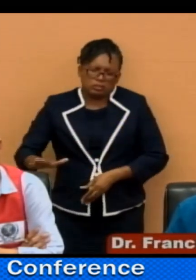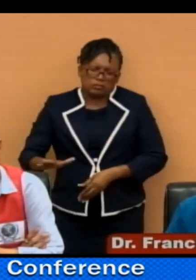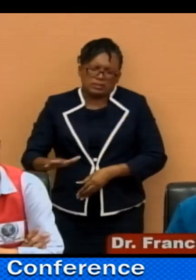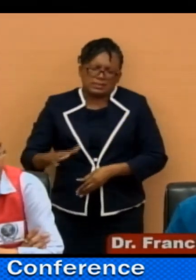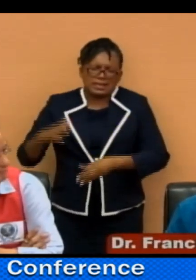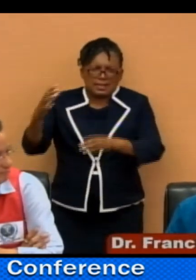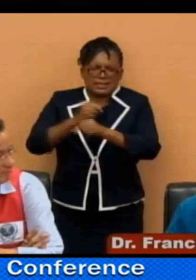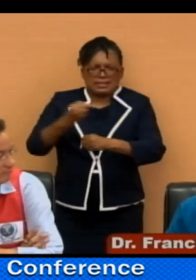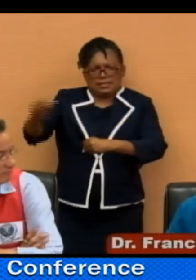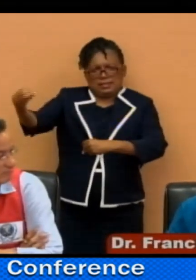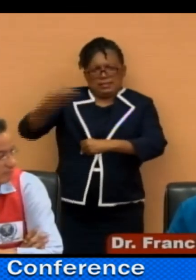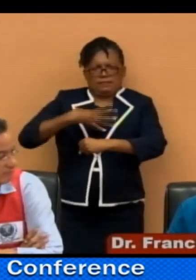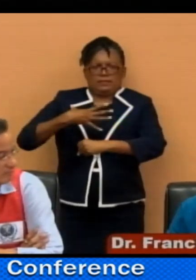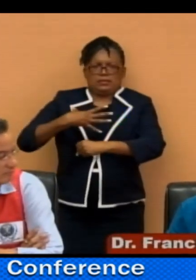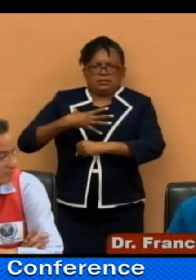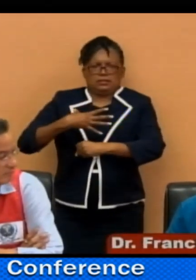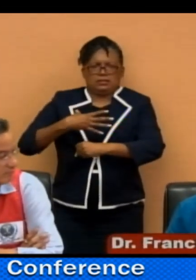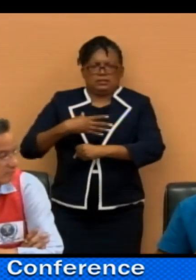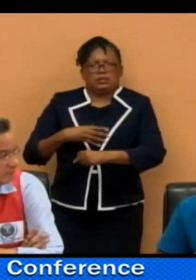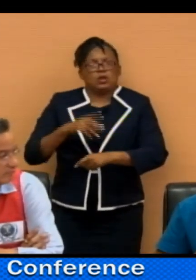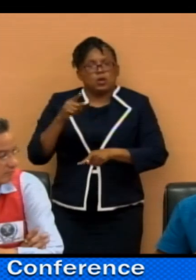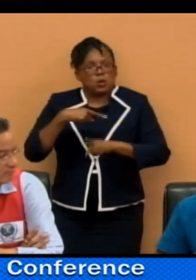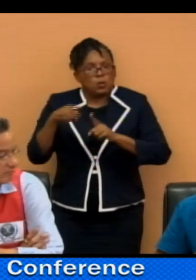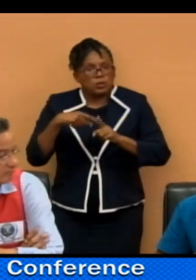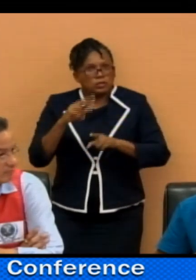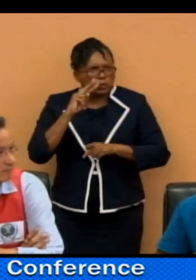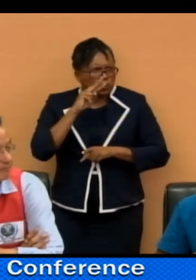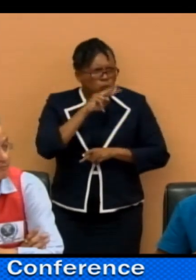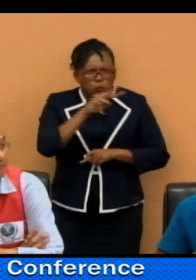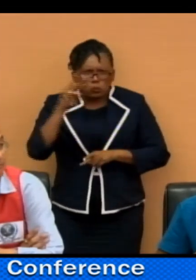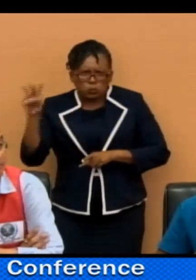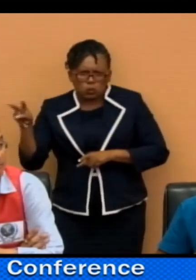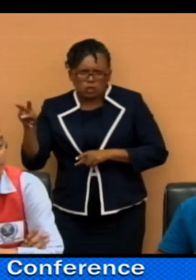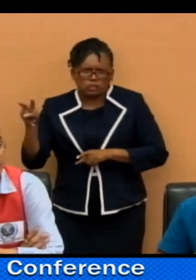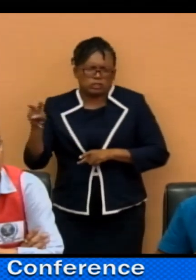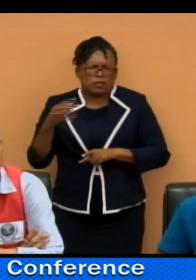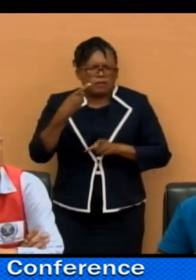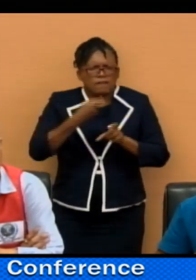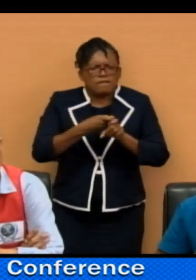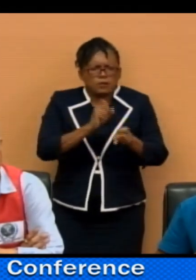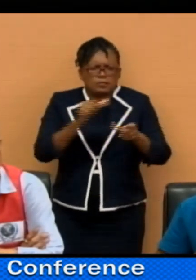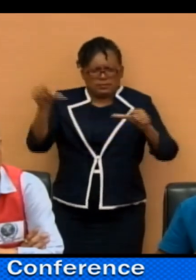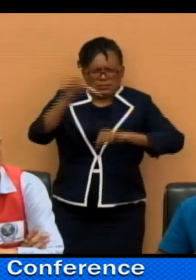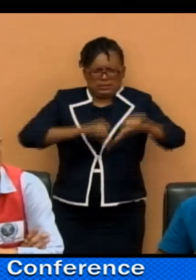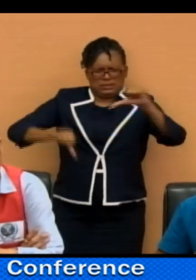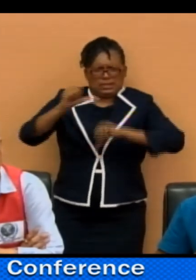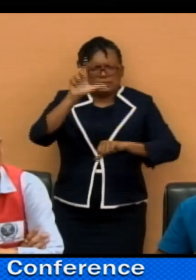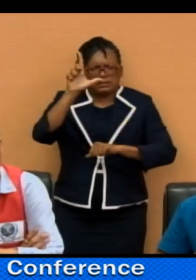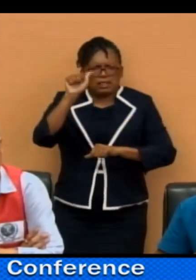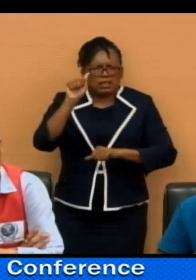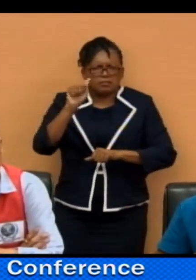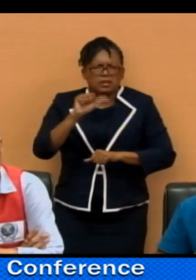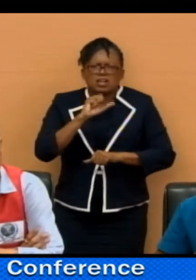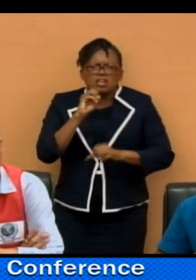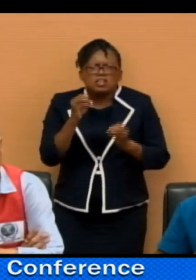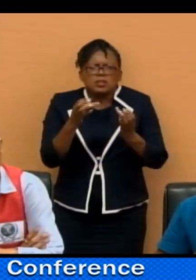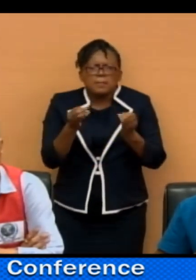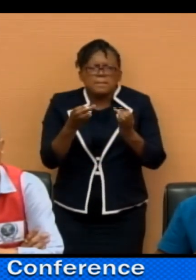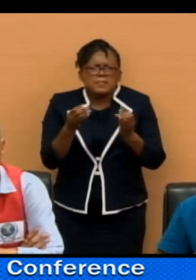children get infected and you look at the population of those places, basically from an epidemiological standpoint, they're not statistical at